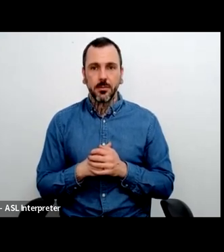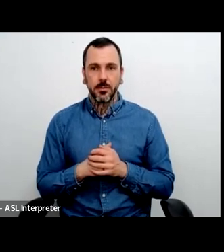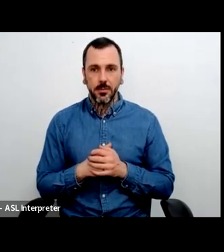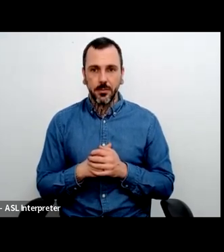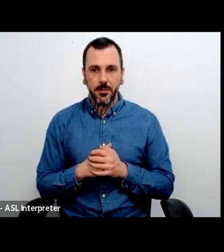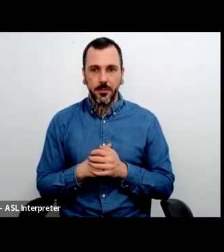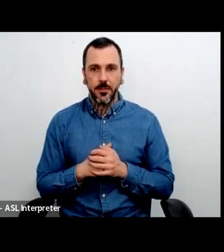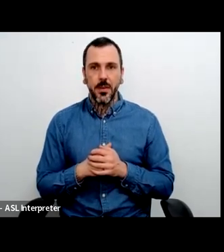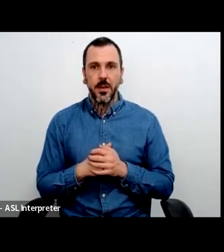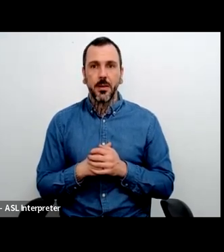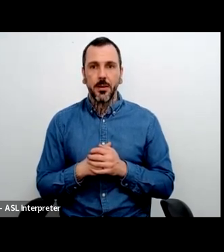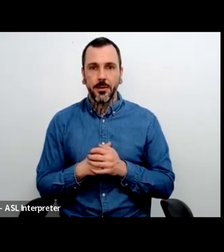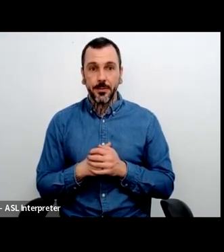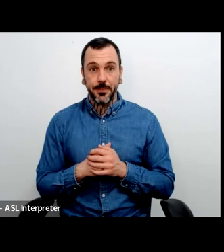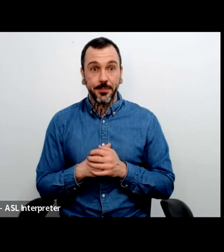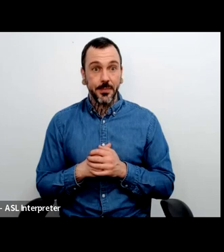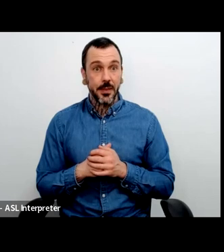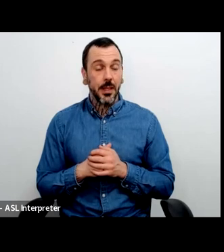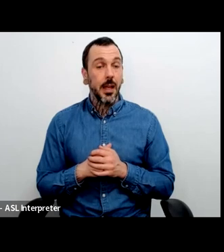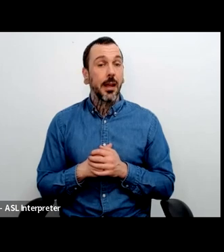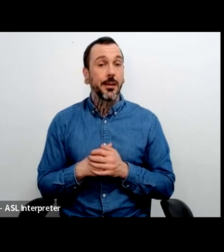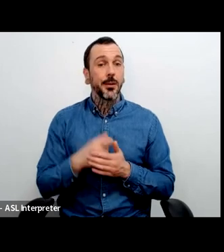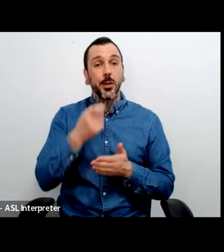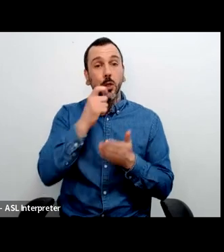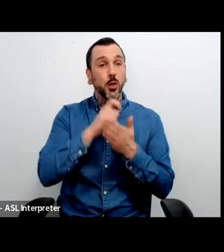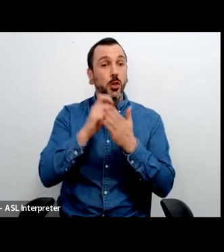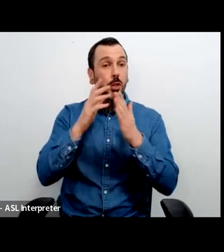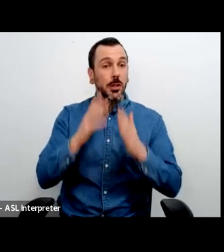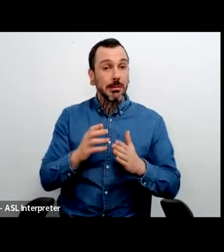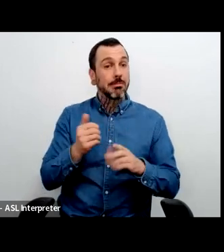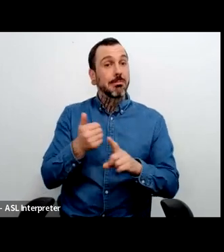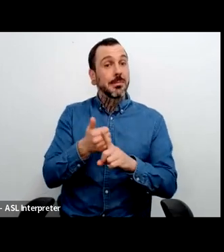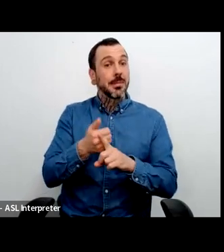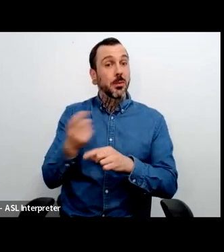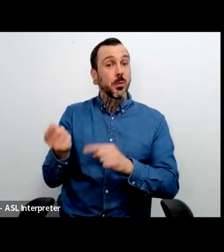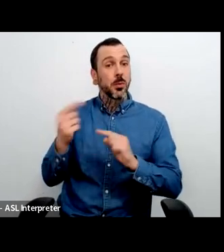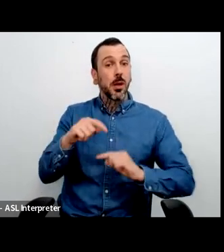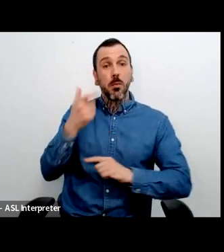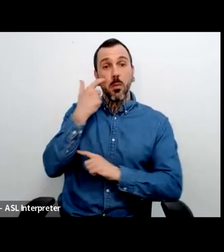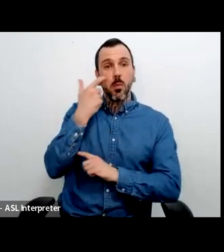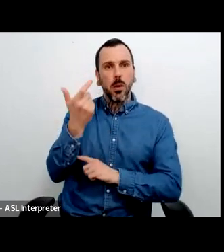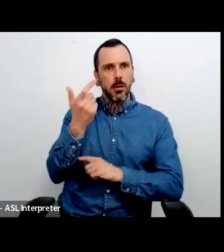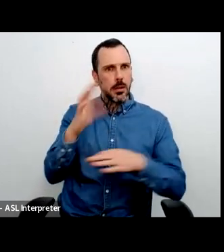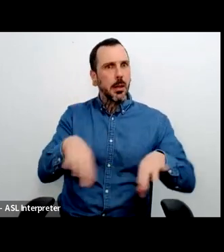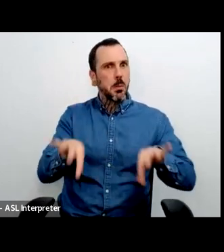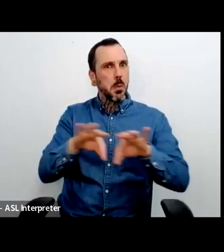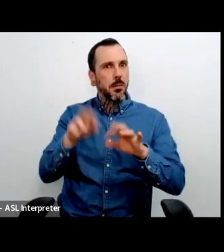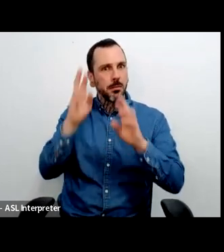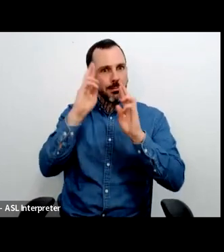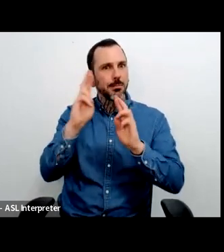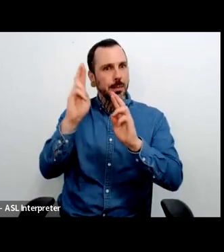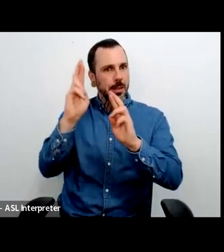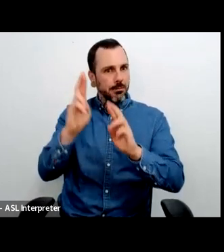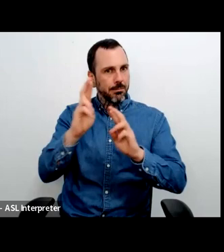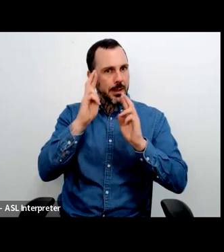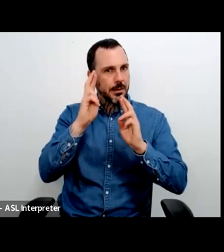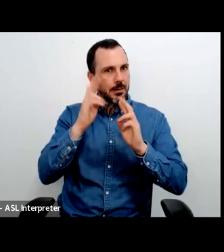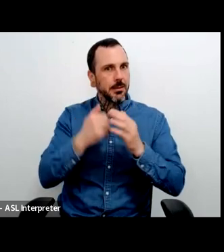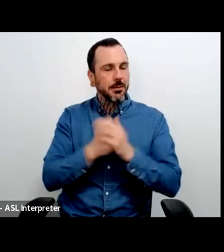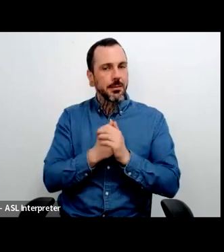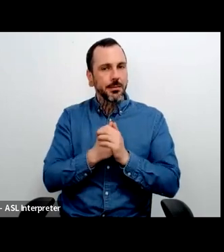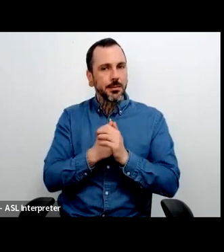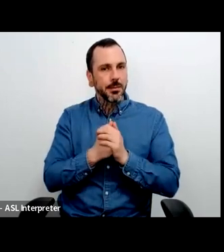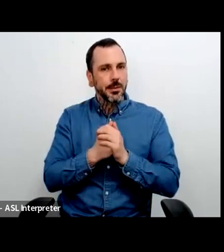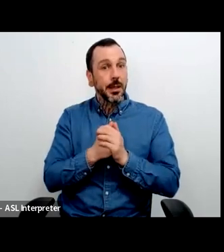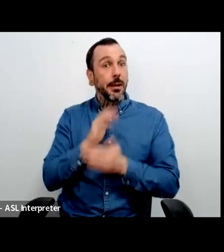those doing the reviews are also, being respectful and being intentional and honest about, the fact that they're